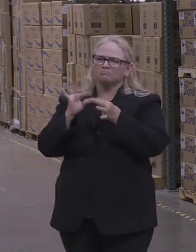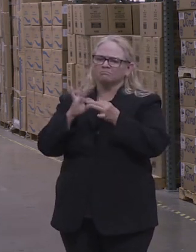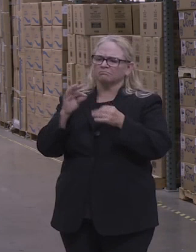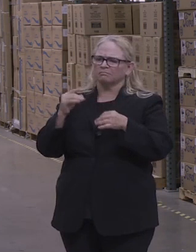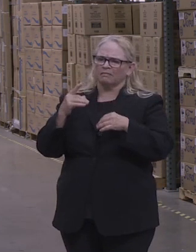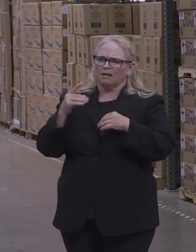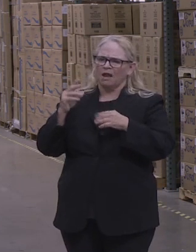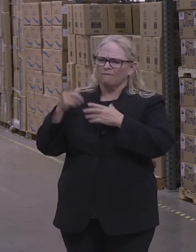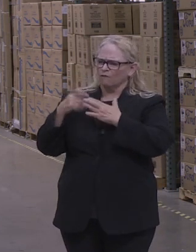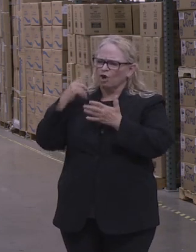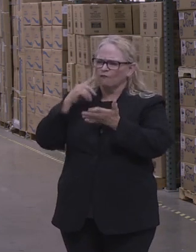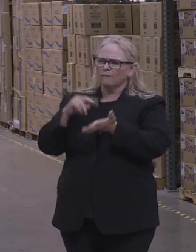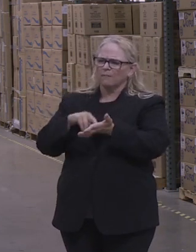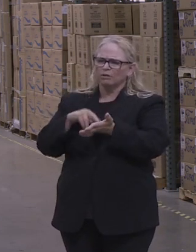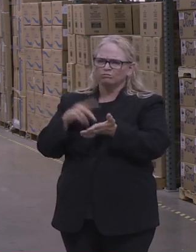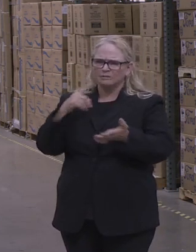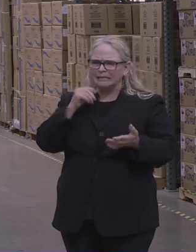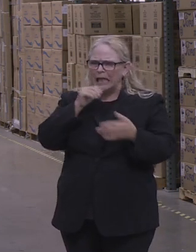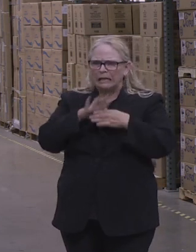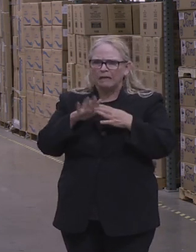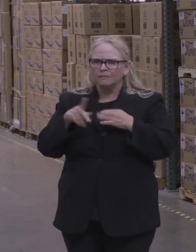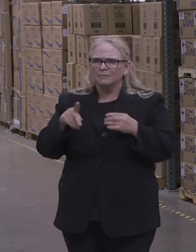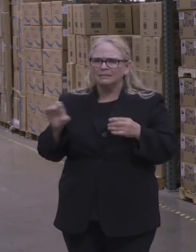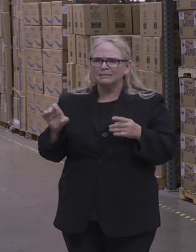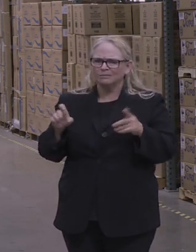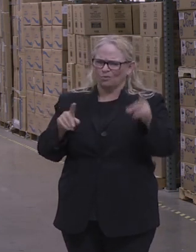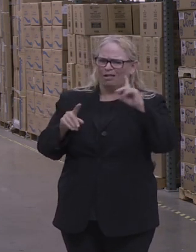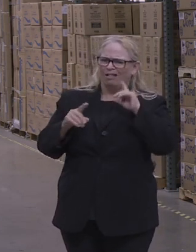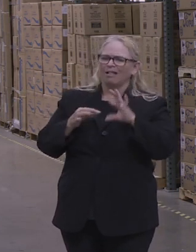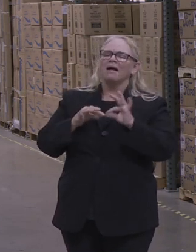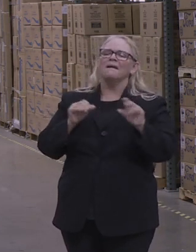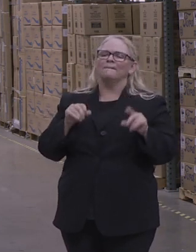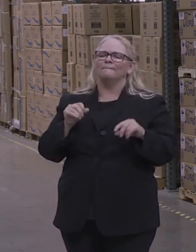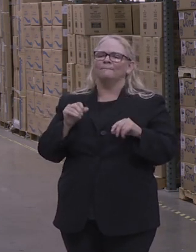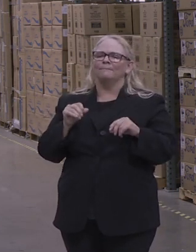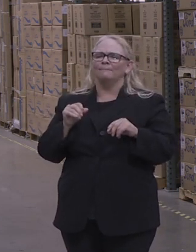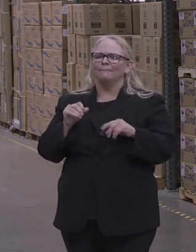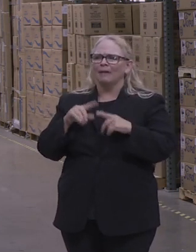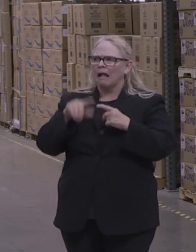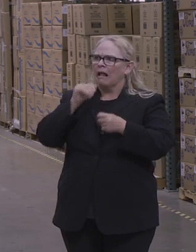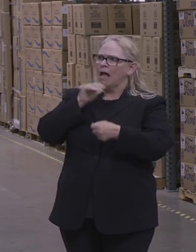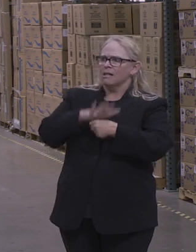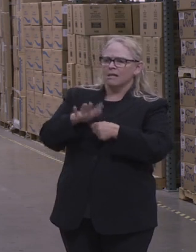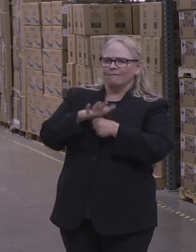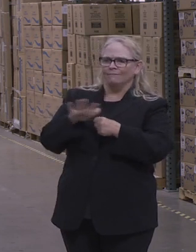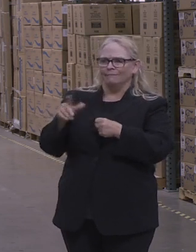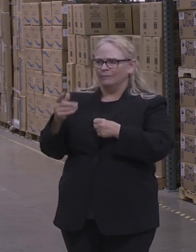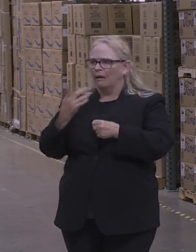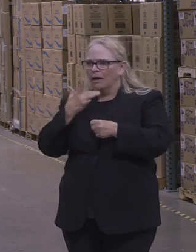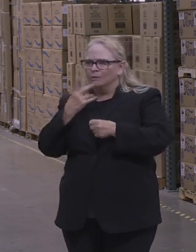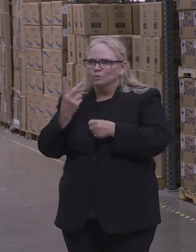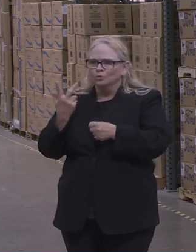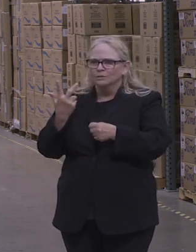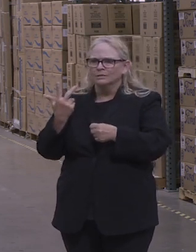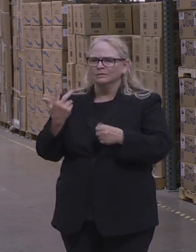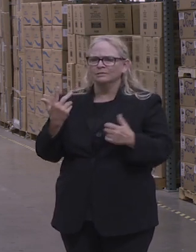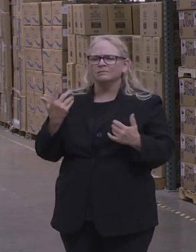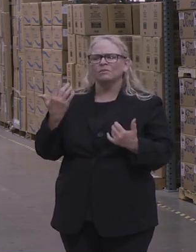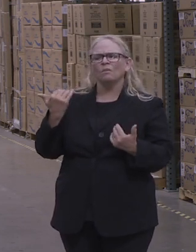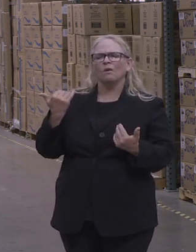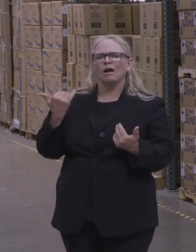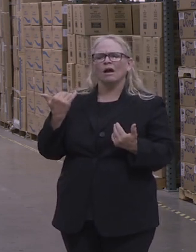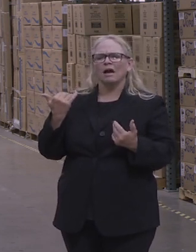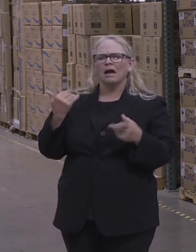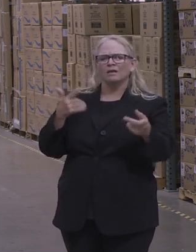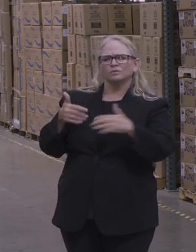heard from hospitals as well, that it's improved, but it's still spotty. So I'm just wondering, why are you sending masks to the